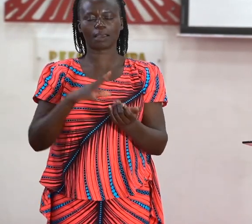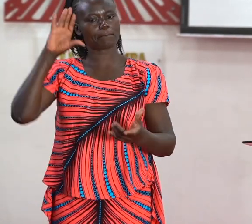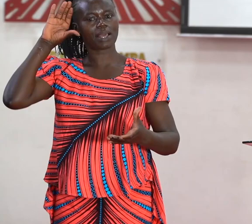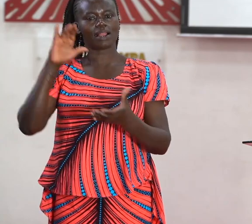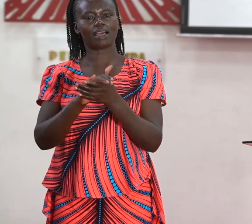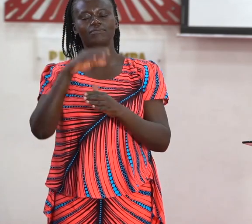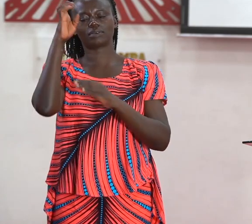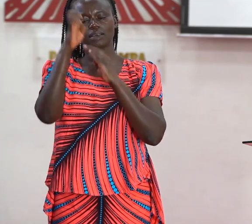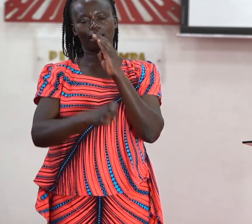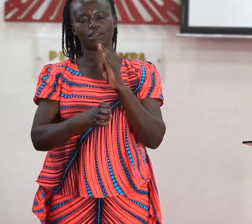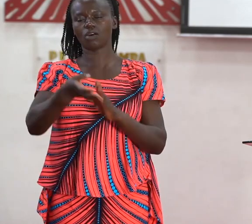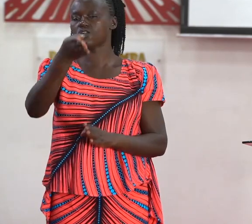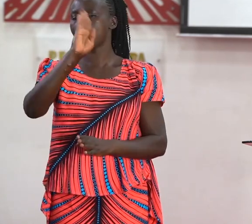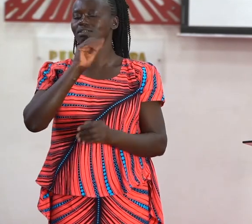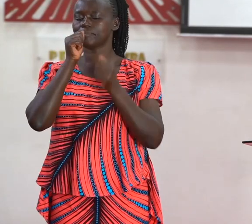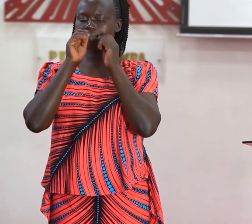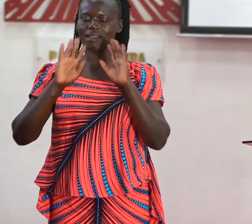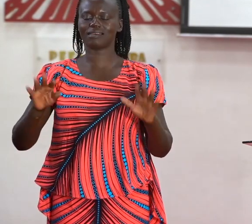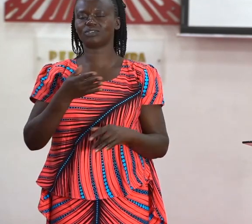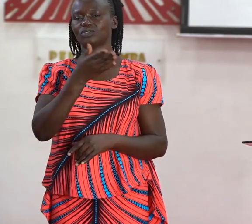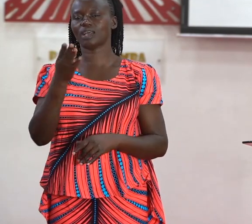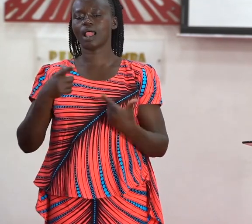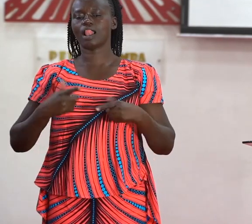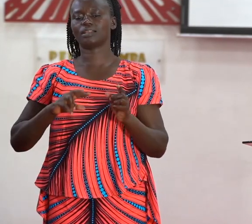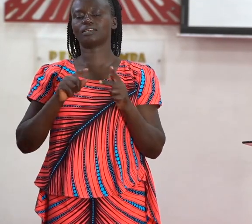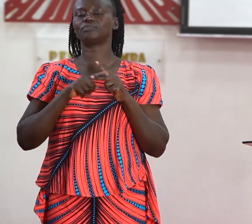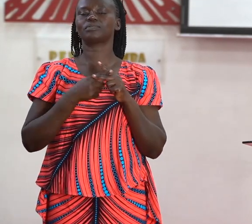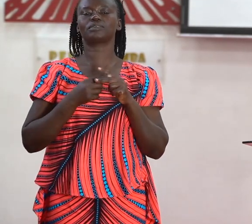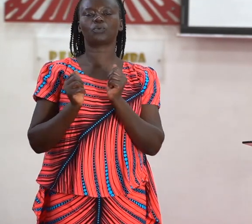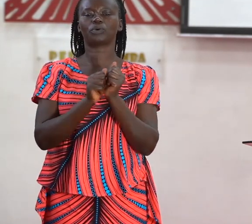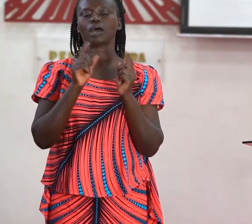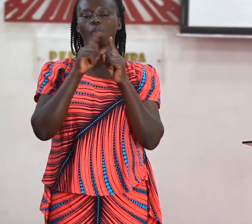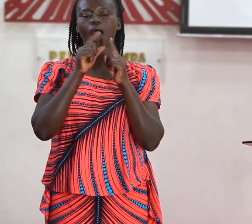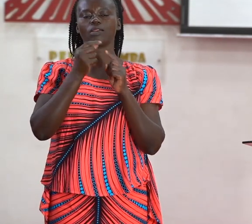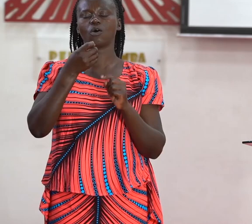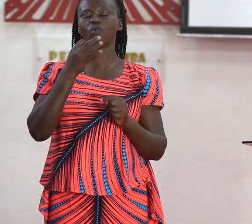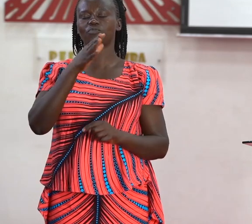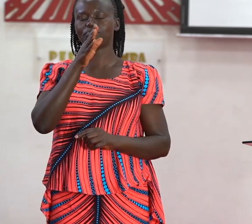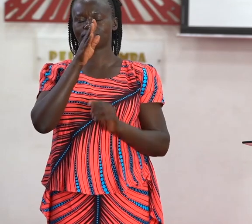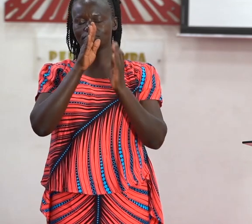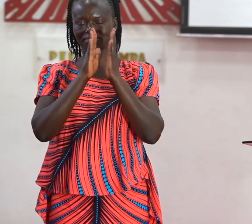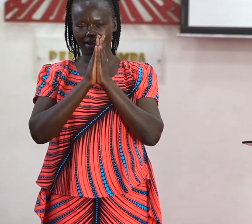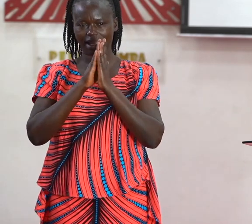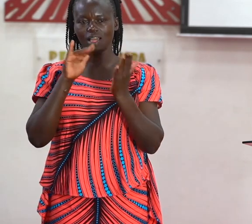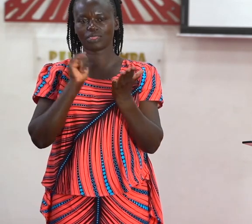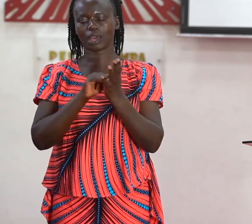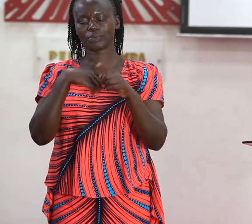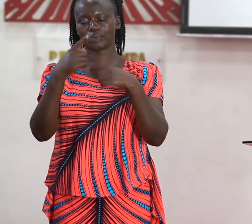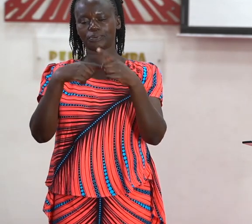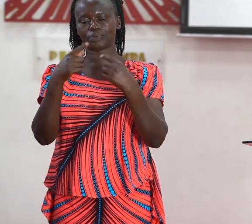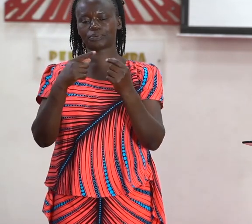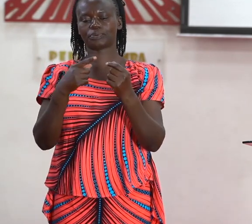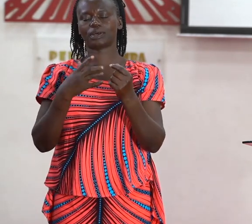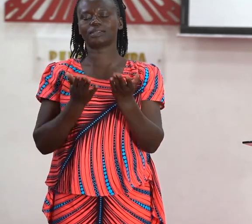end of it all, God is going to bless you. So let us begin with a word of prayer so that we can go through in